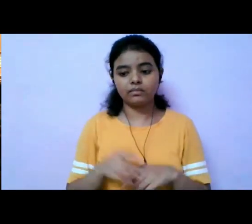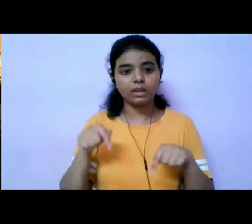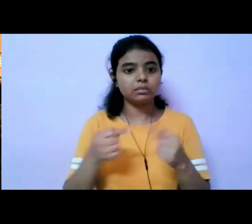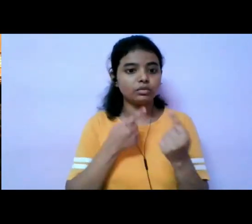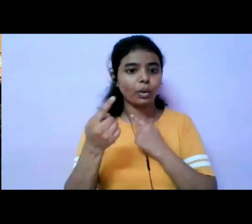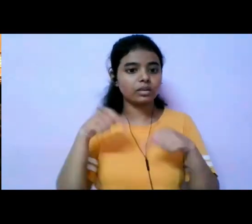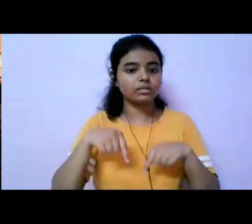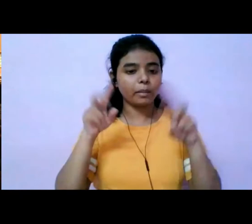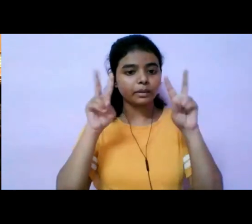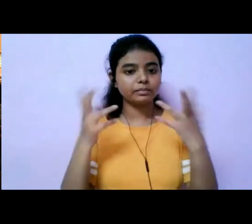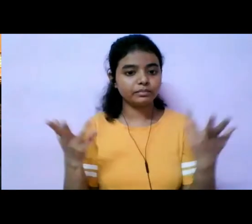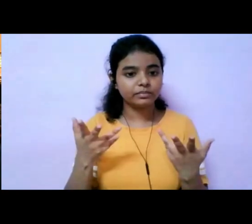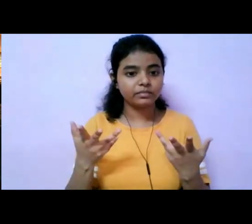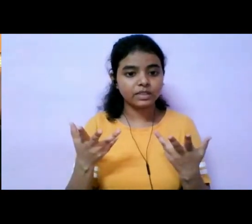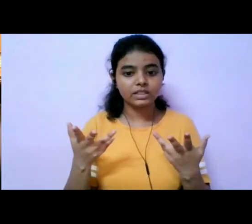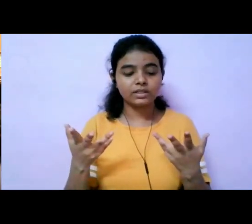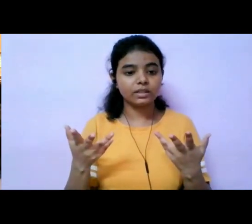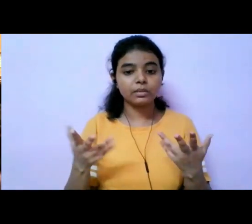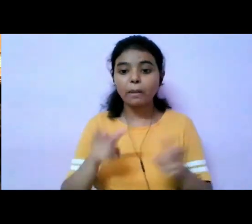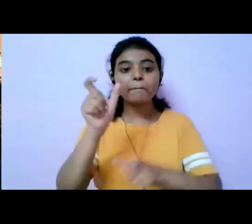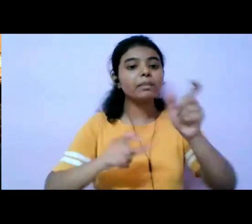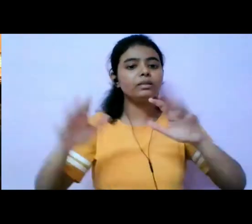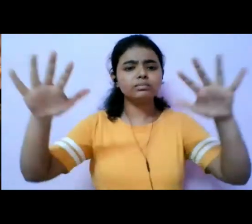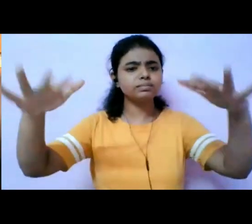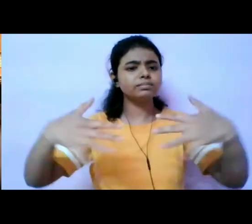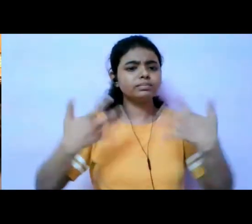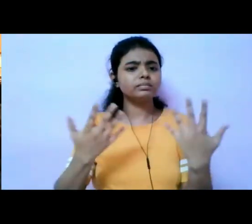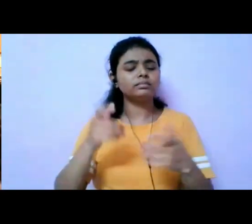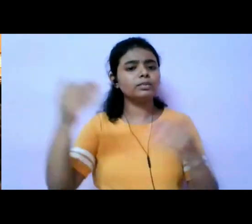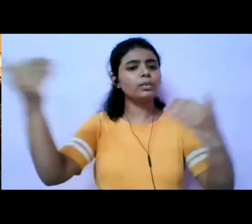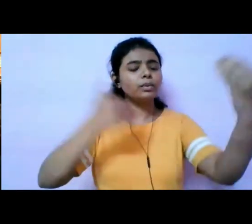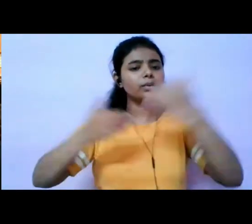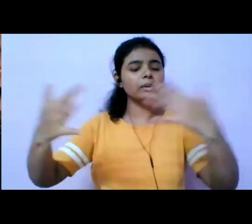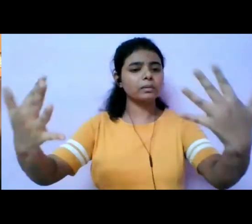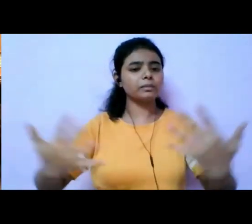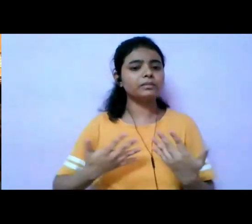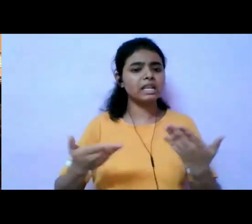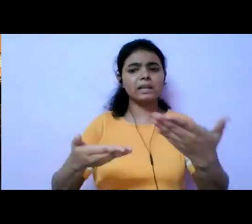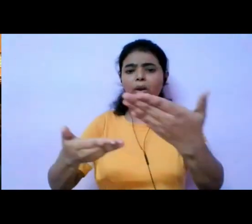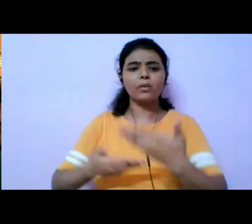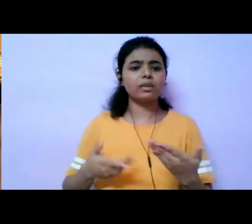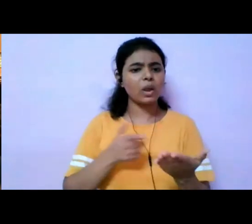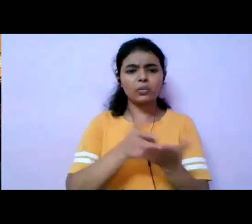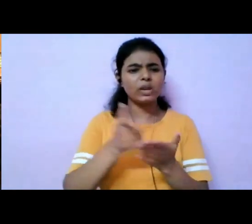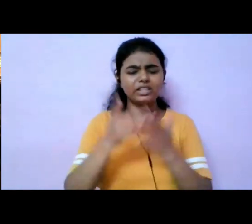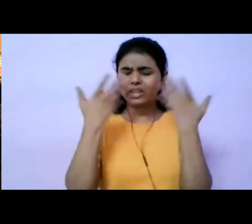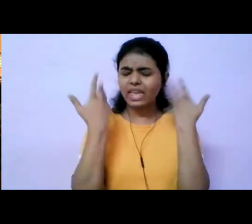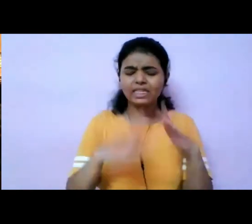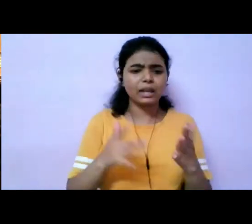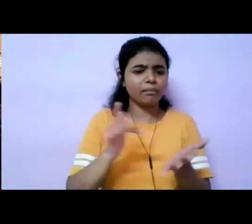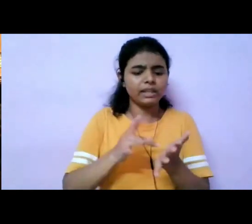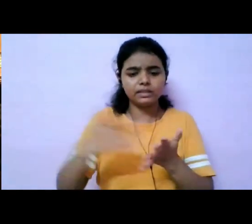today in terms of welcoming more people into the, you know, into the village, right?